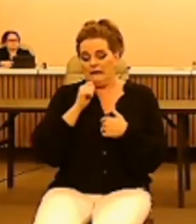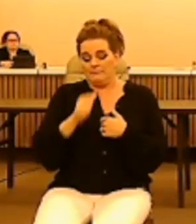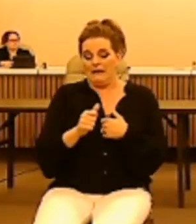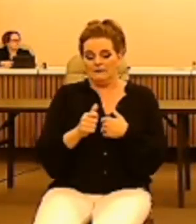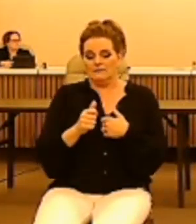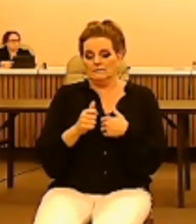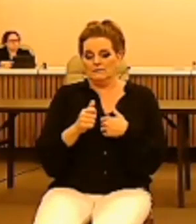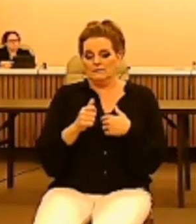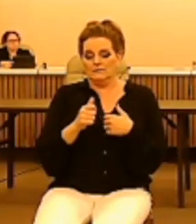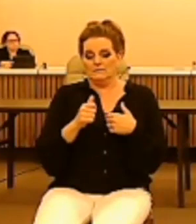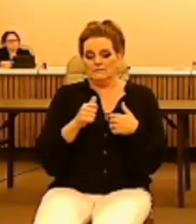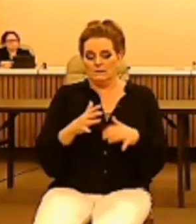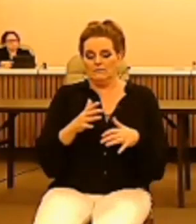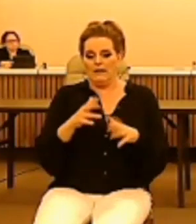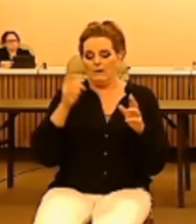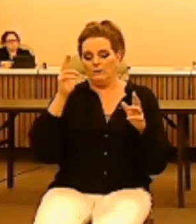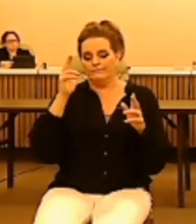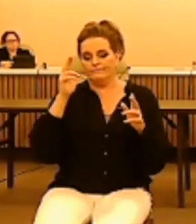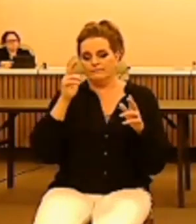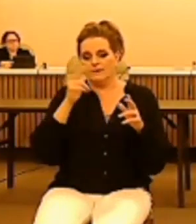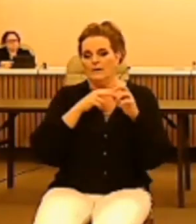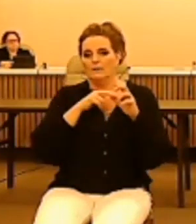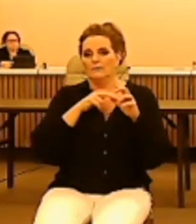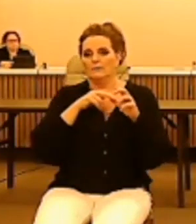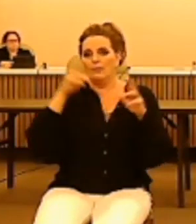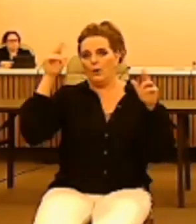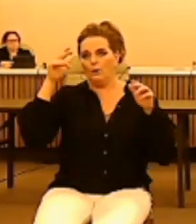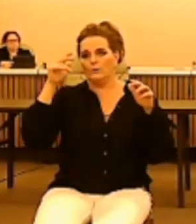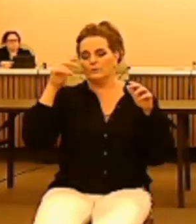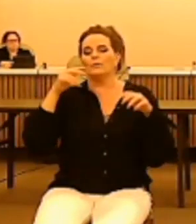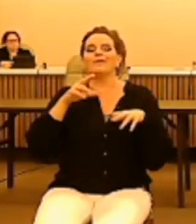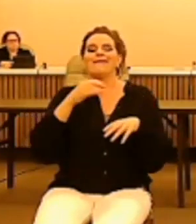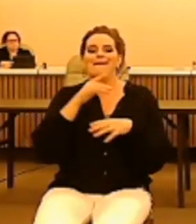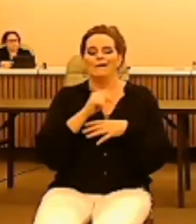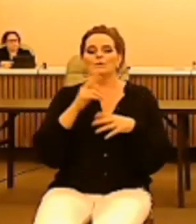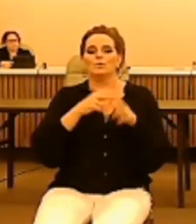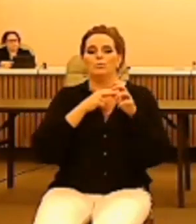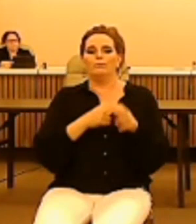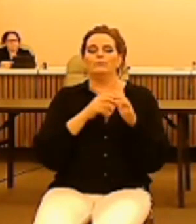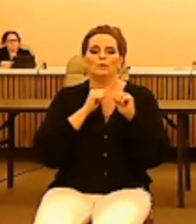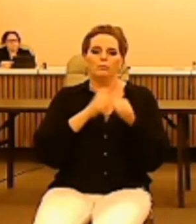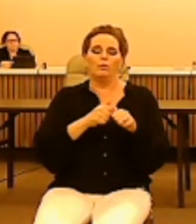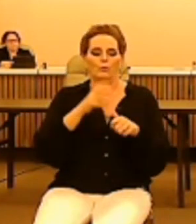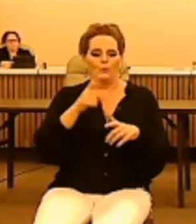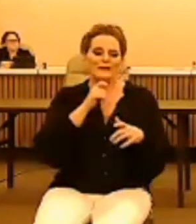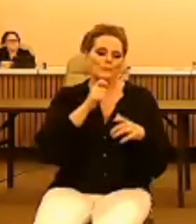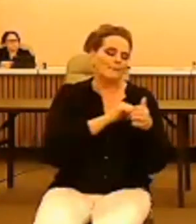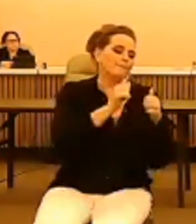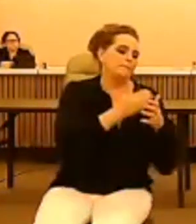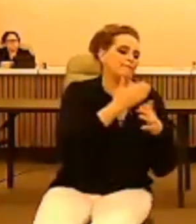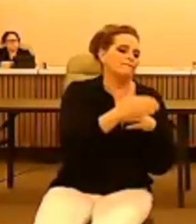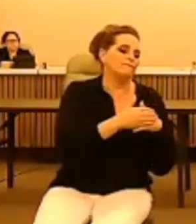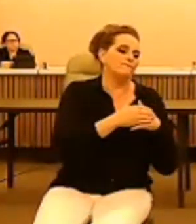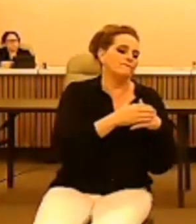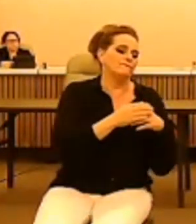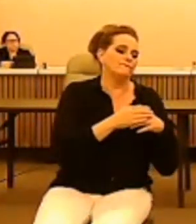the cart pull the horse. I am interested in putting the code in there. As with any of these stuff, I don't want to introduce a